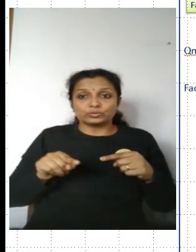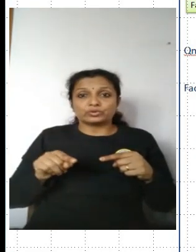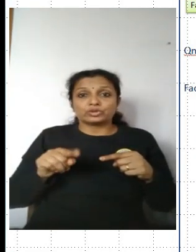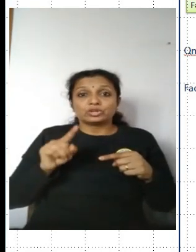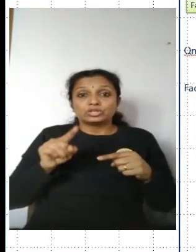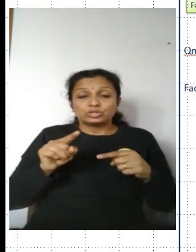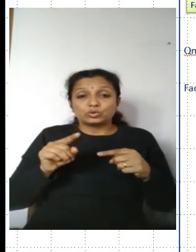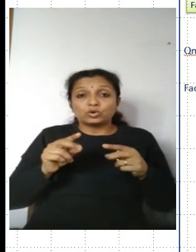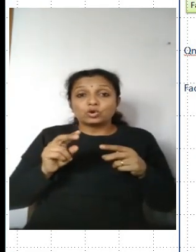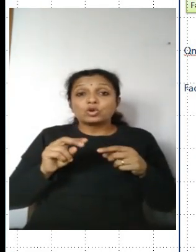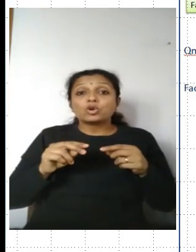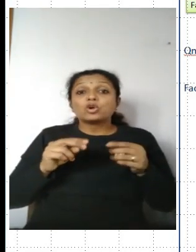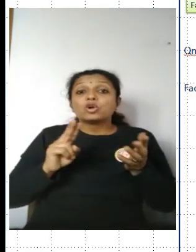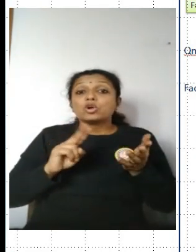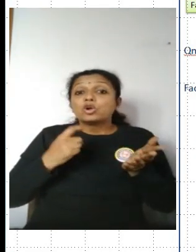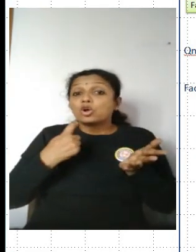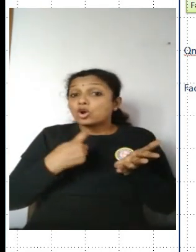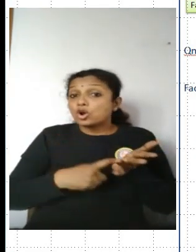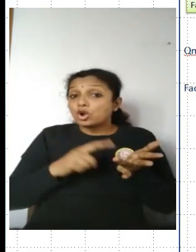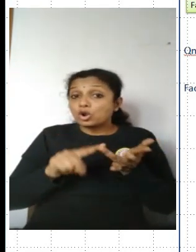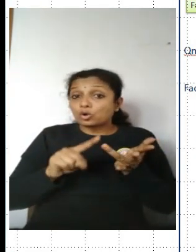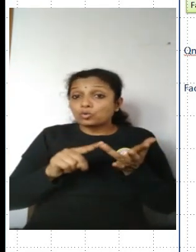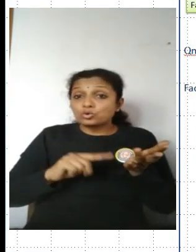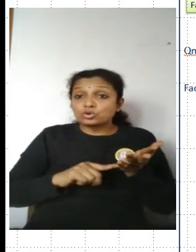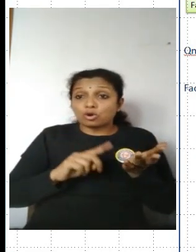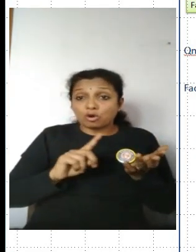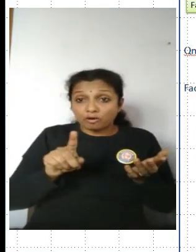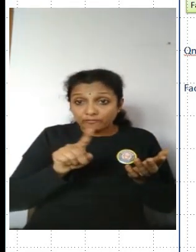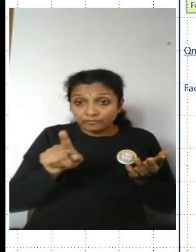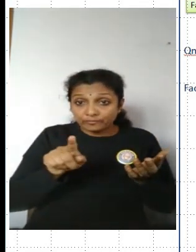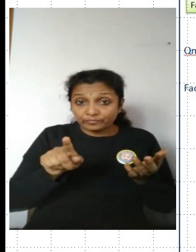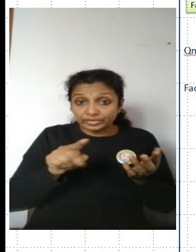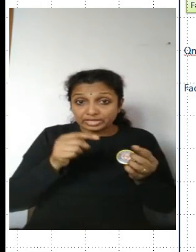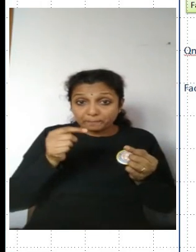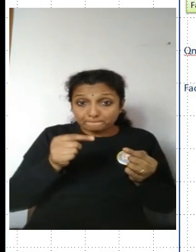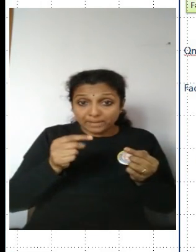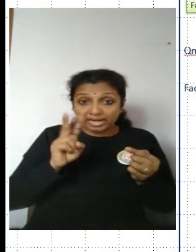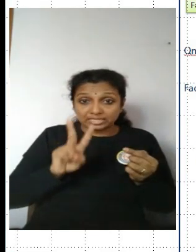3 or x equal to